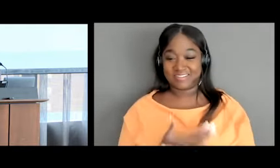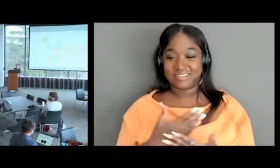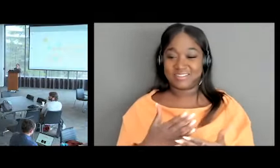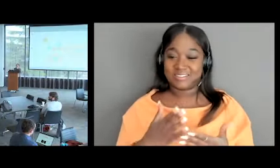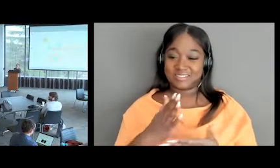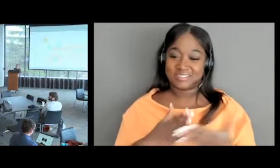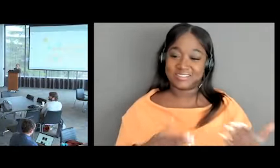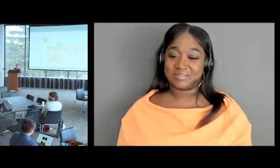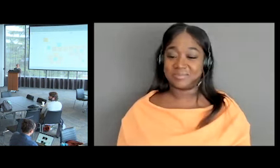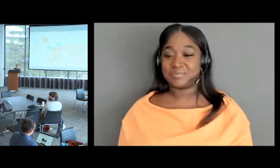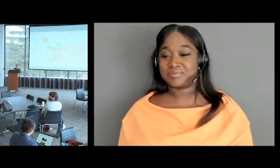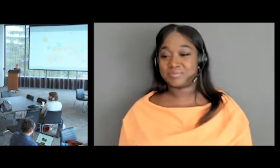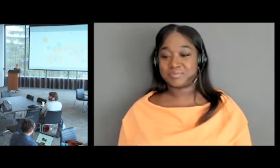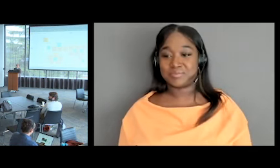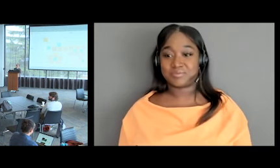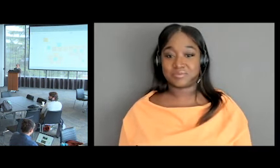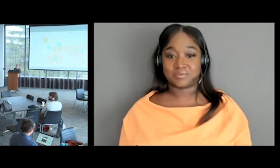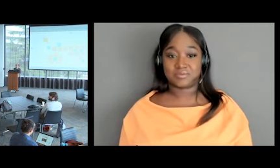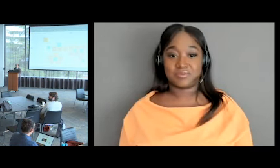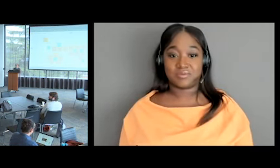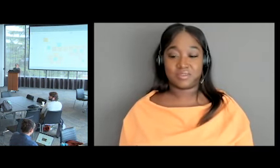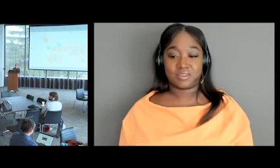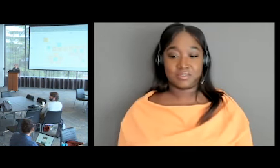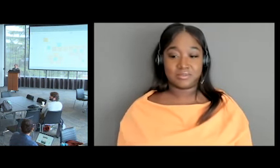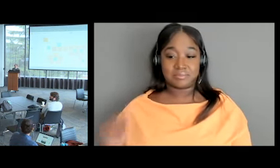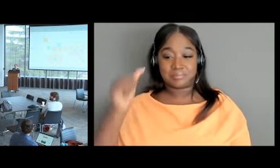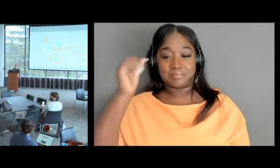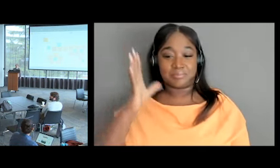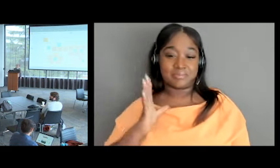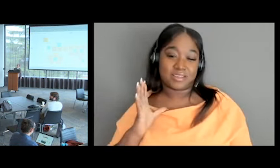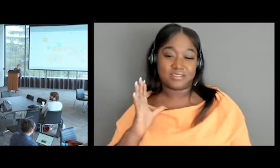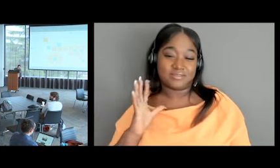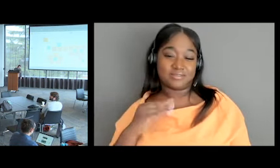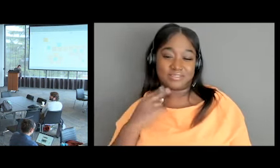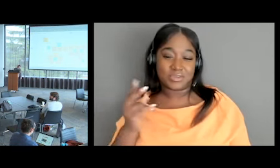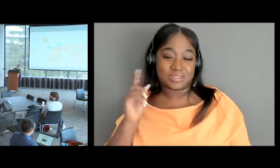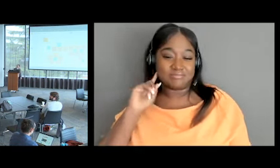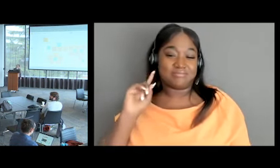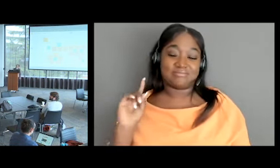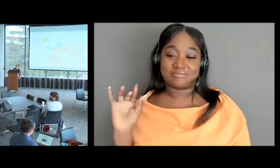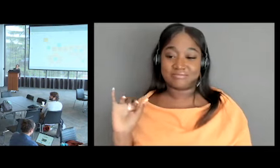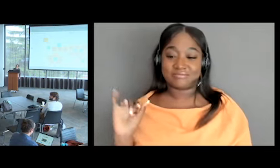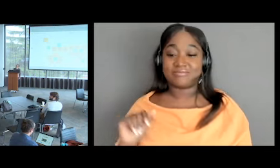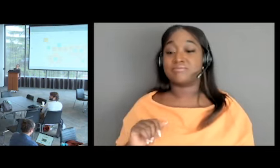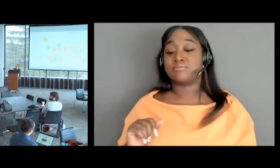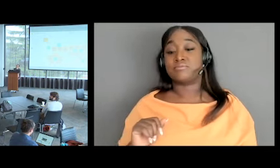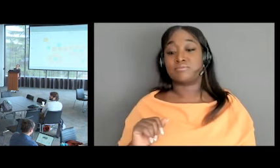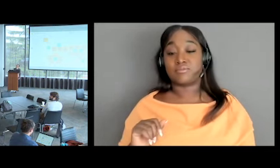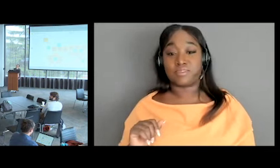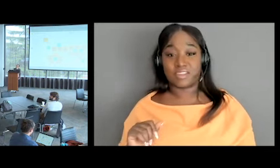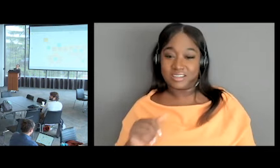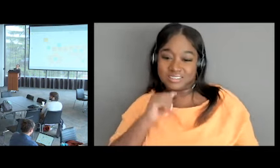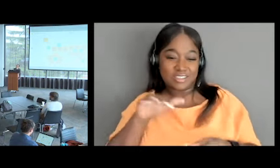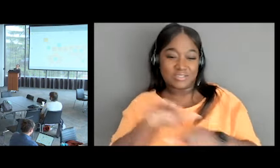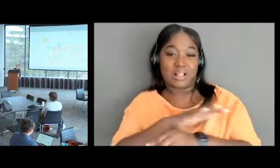Okay. Go ahead. Well, mine's not even a full comment, so maybe it makes up for it, which is just that I've got some slides that I'll be